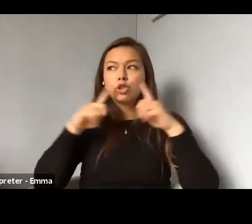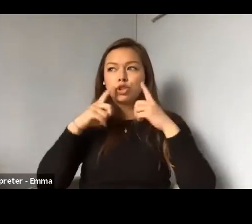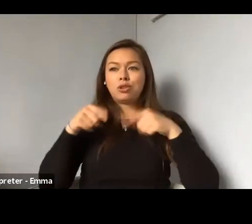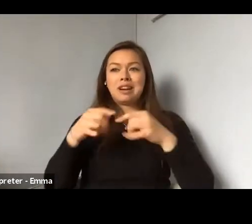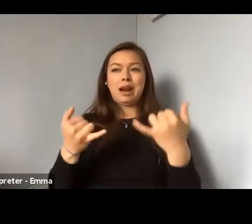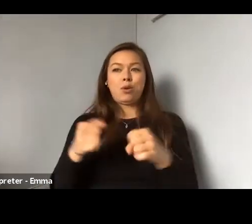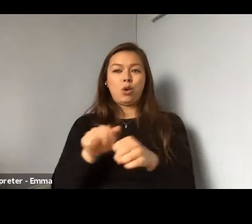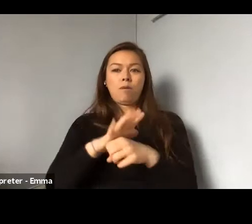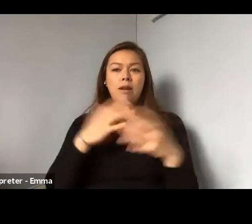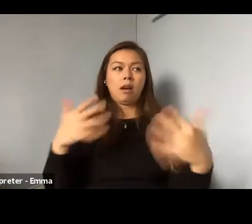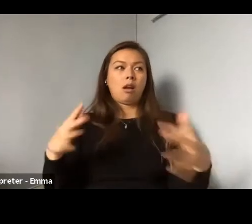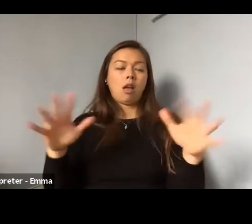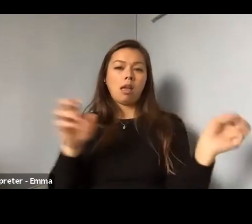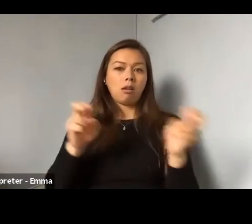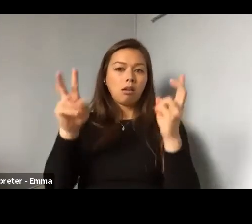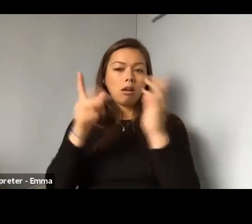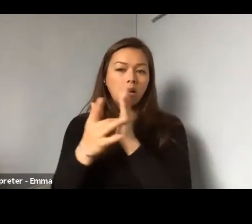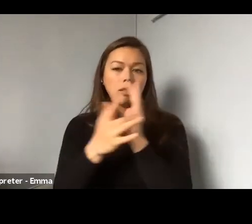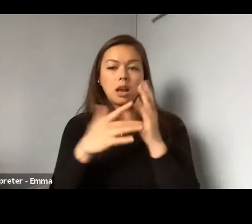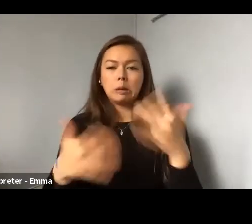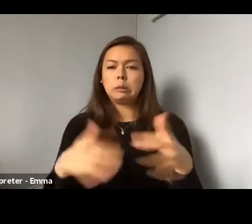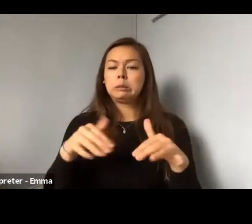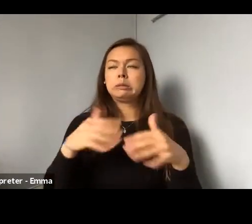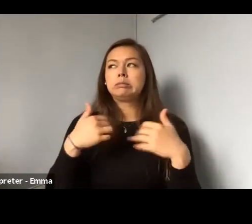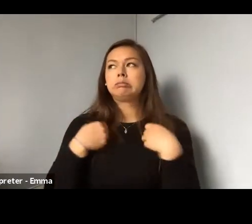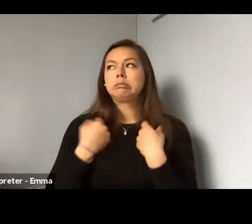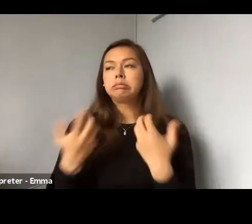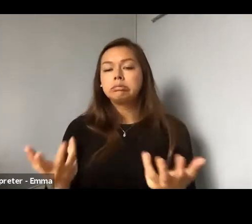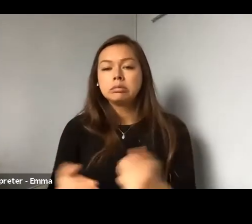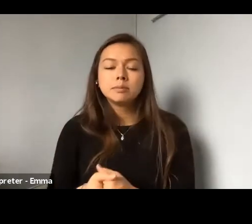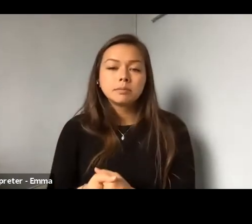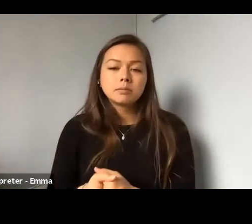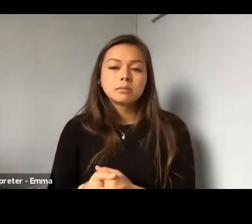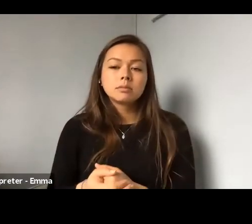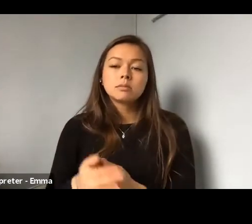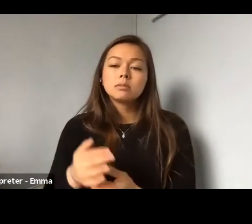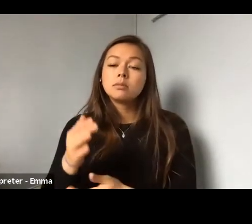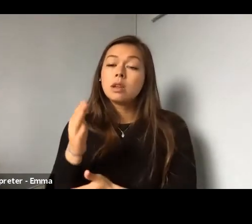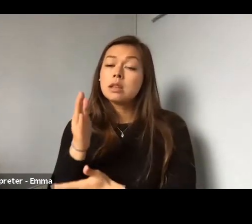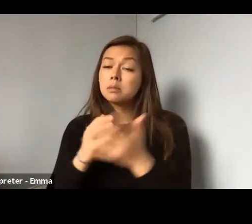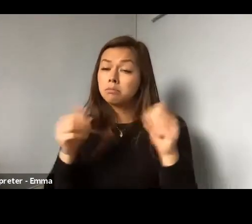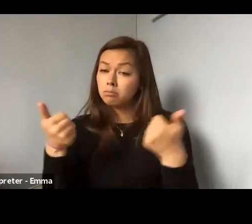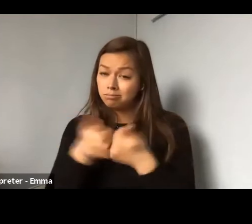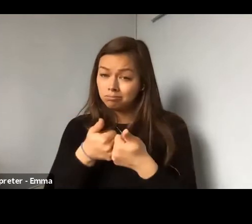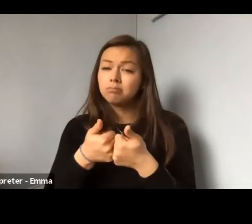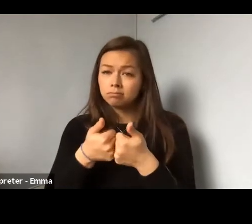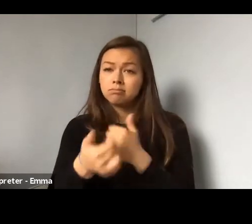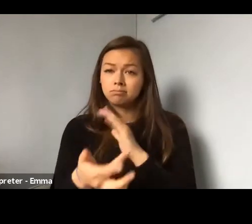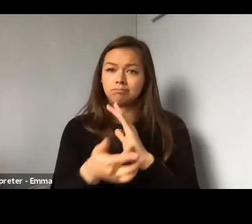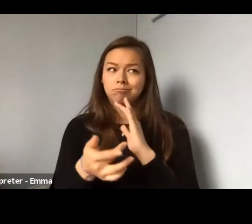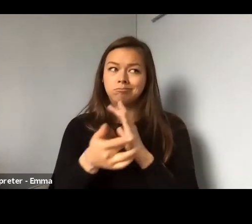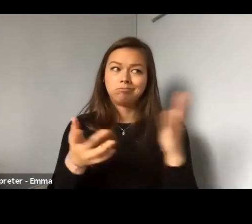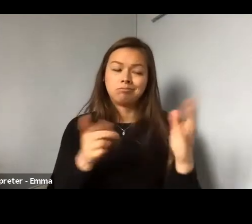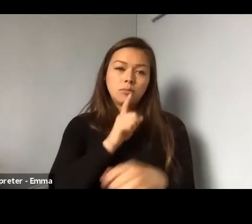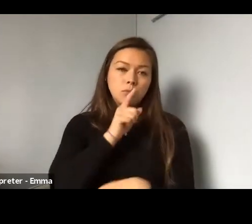Obviously, technology, as we all know, is a part where we,